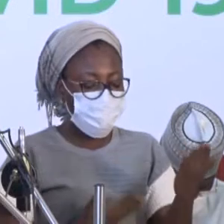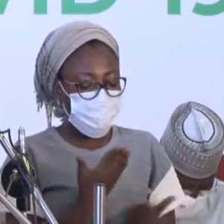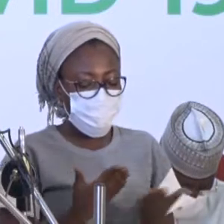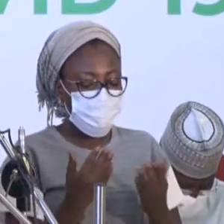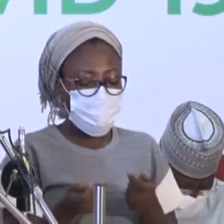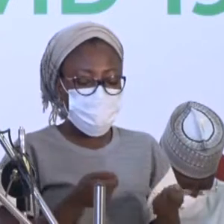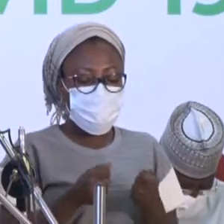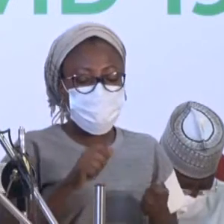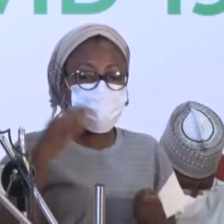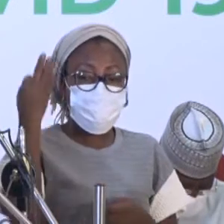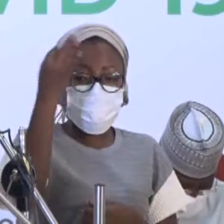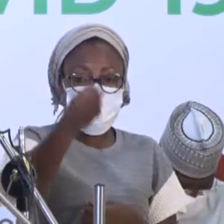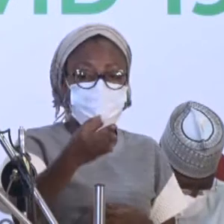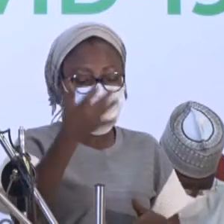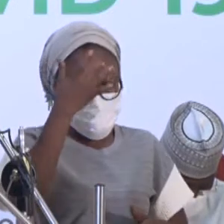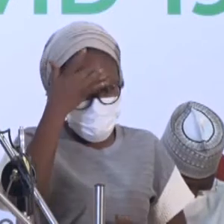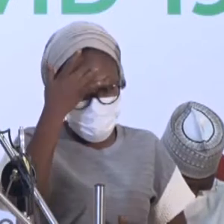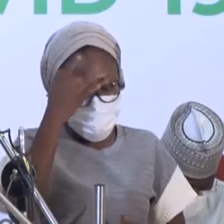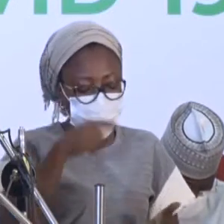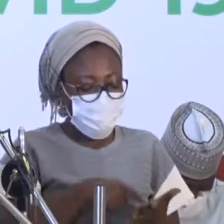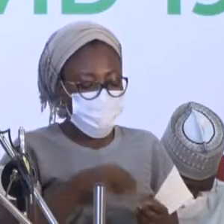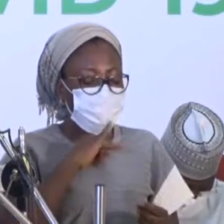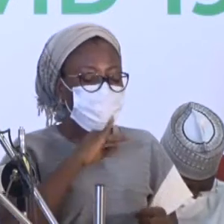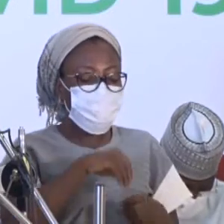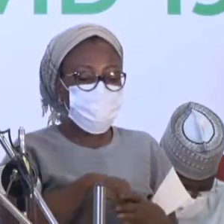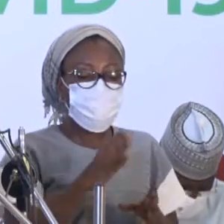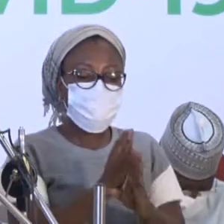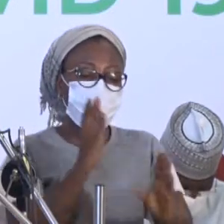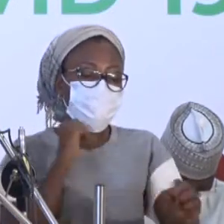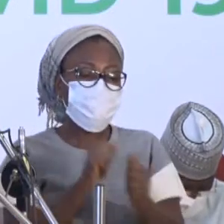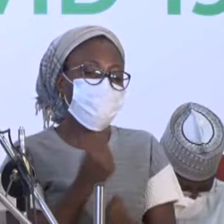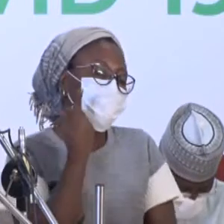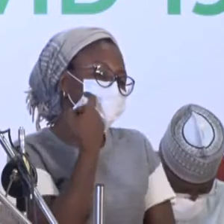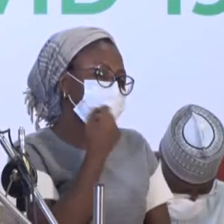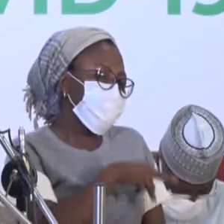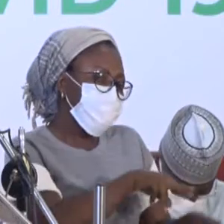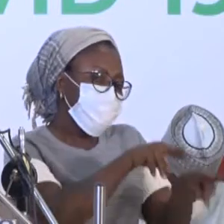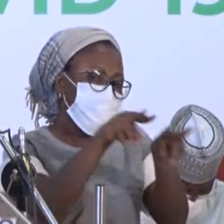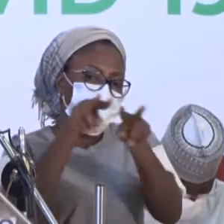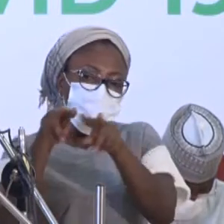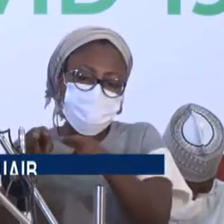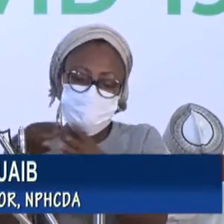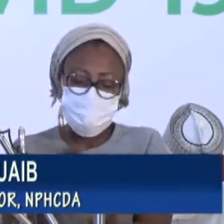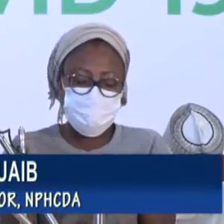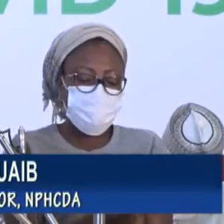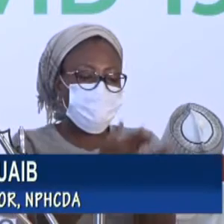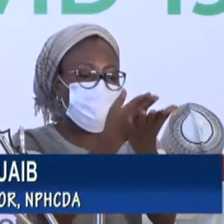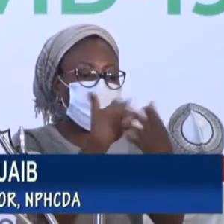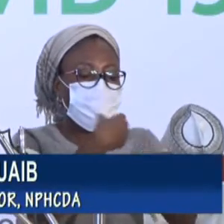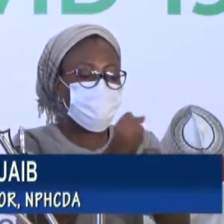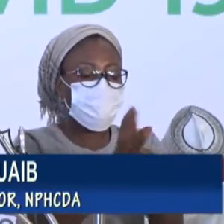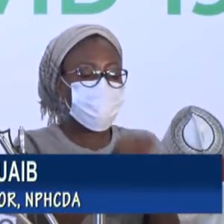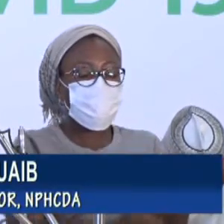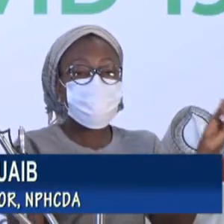future pandemics. This is in line with the recent observation and recommendations made by our